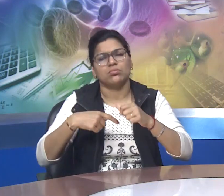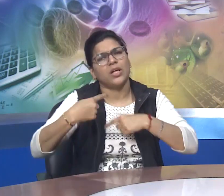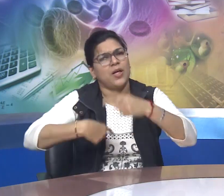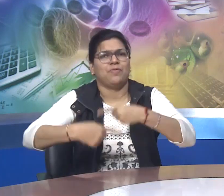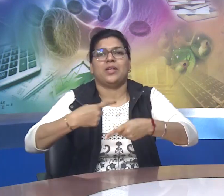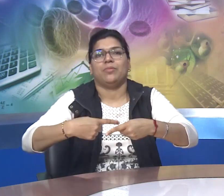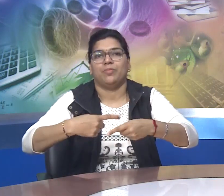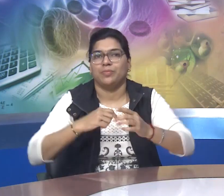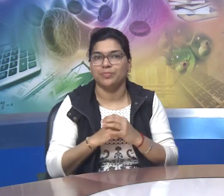students'